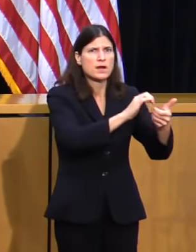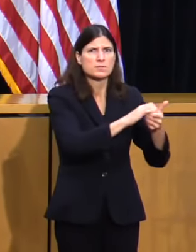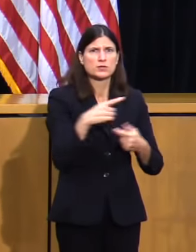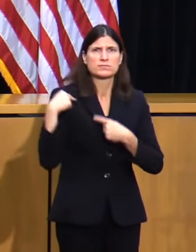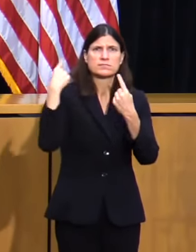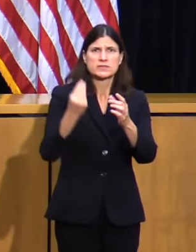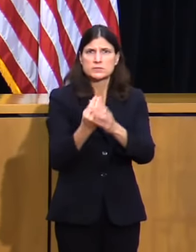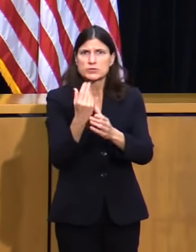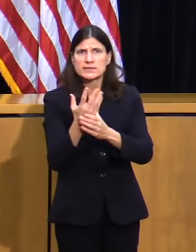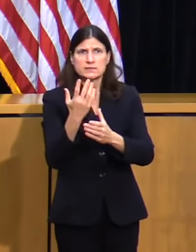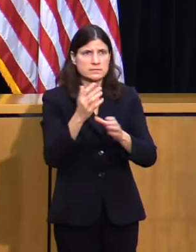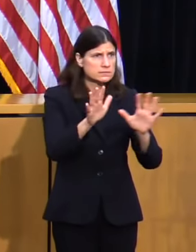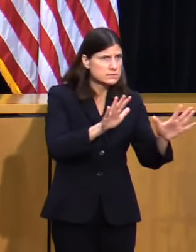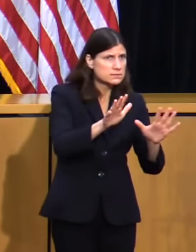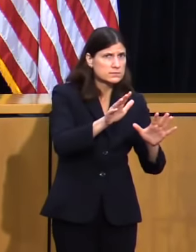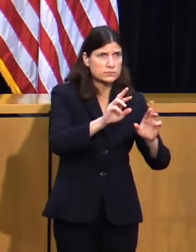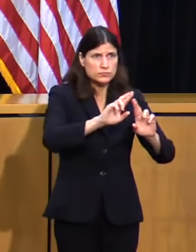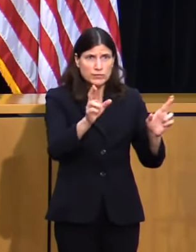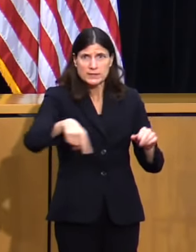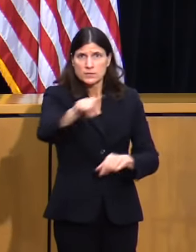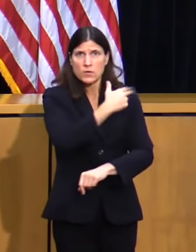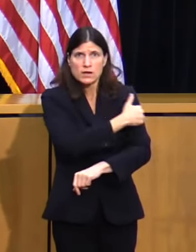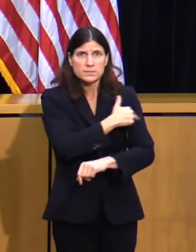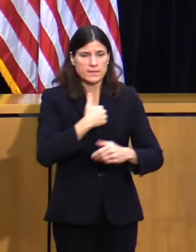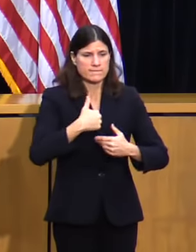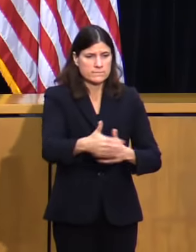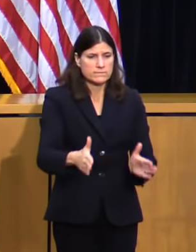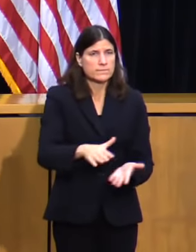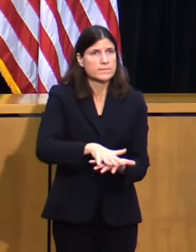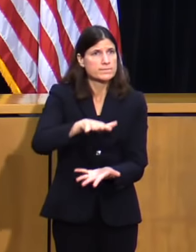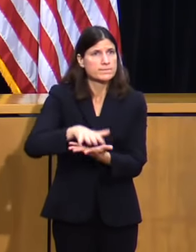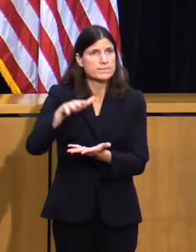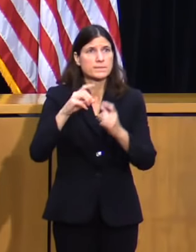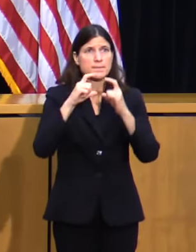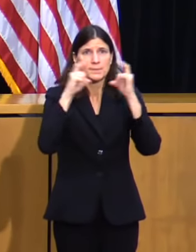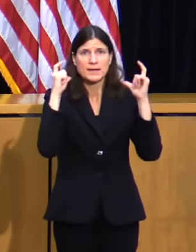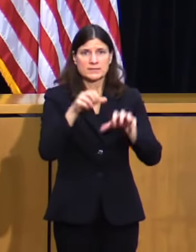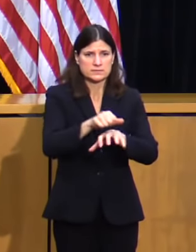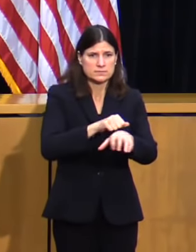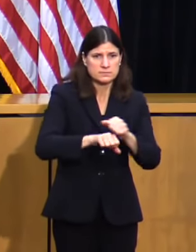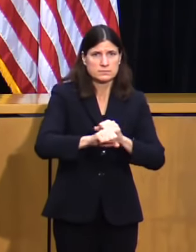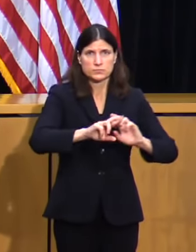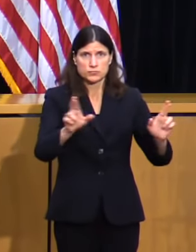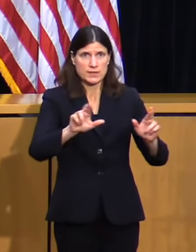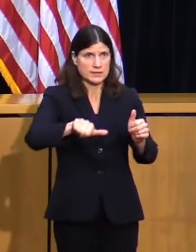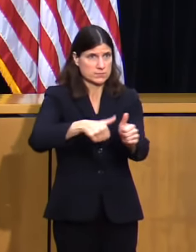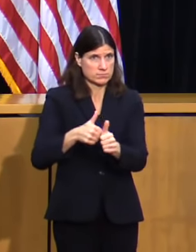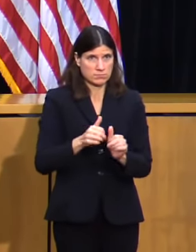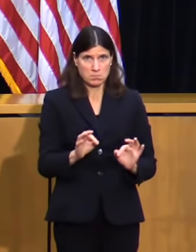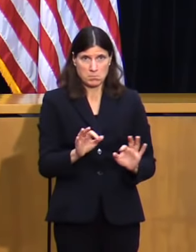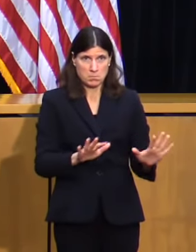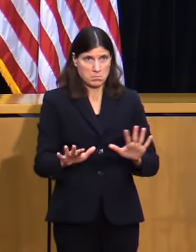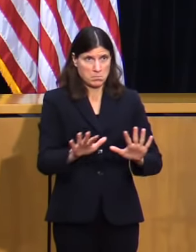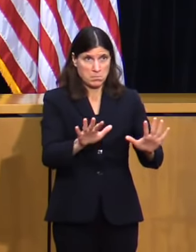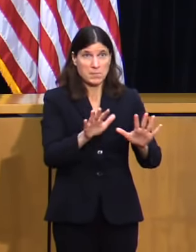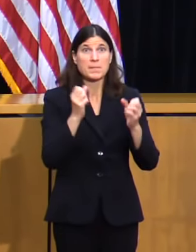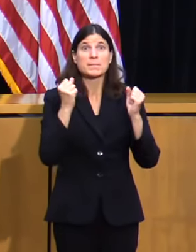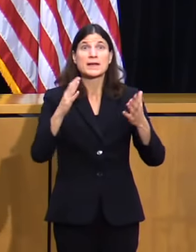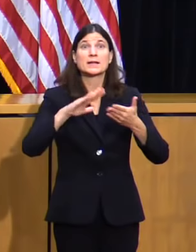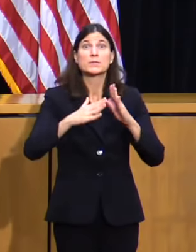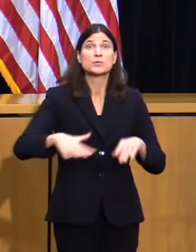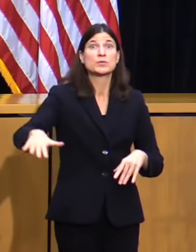virus, but we also need everyone else to play their part in this fight. As most people know, yesterday the Commonwealth reached